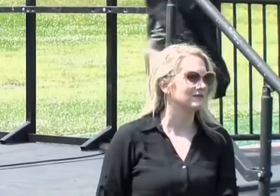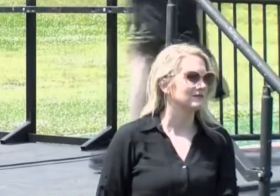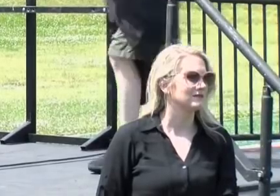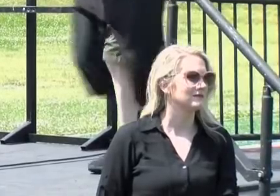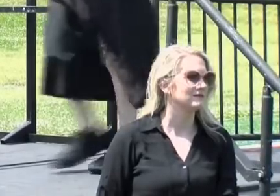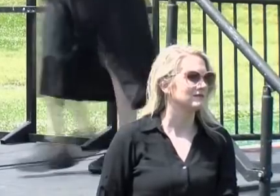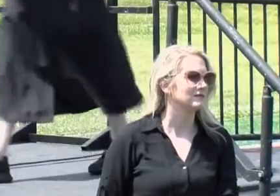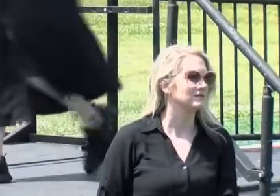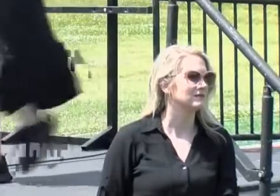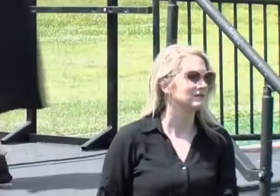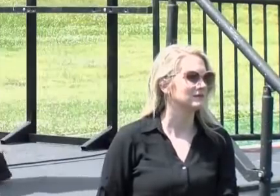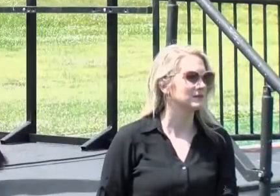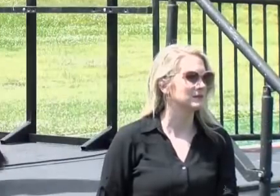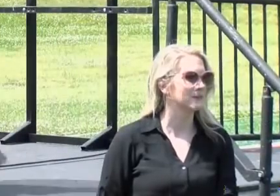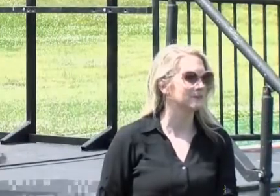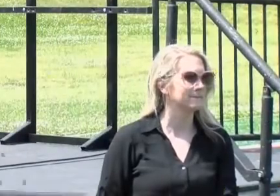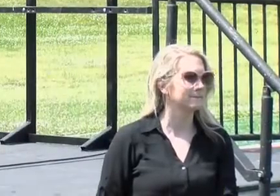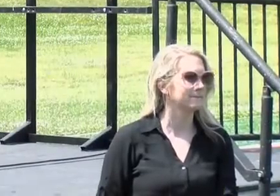Nathaniel Andrews.